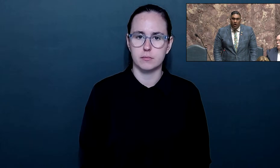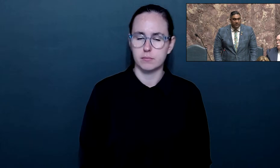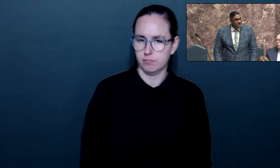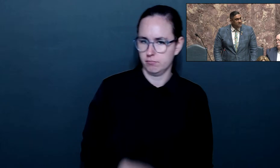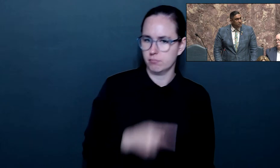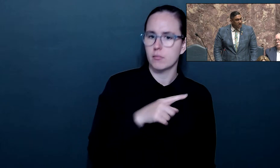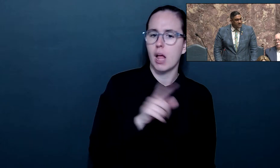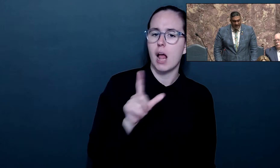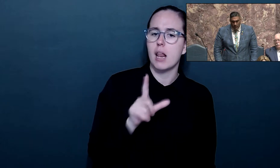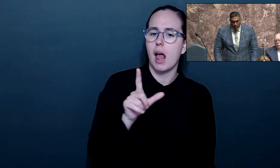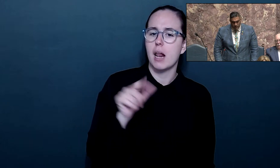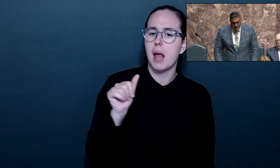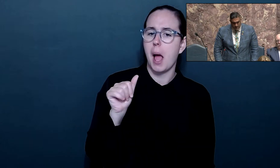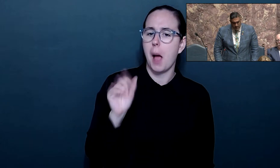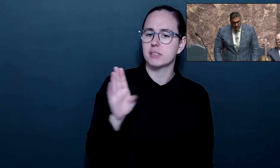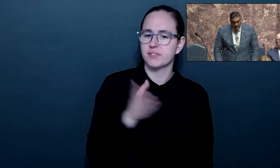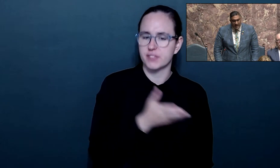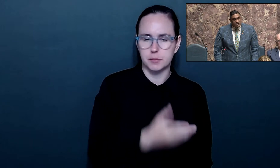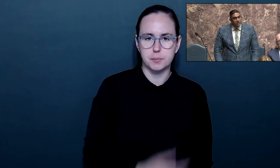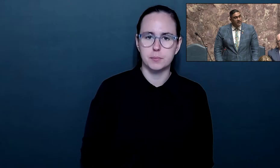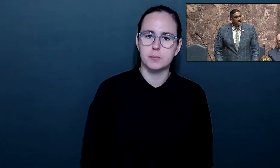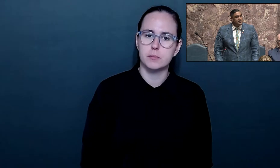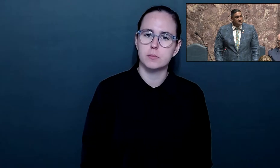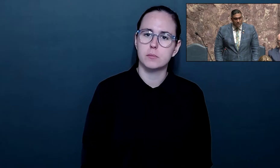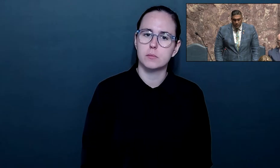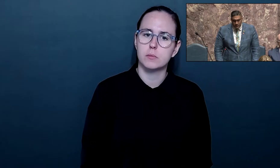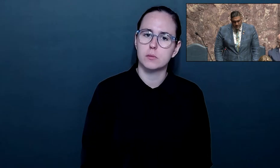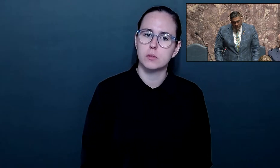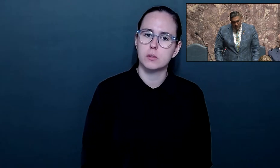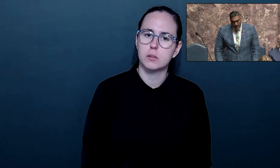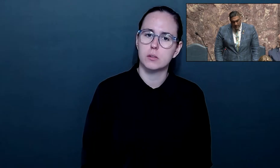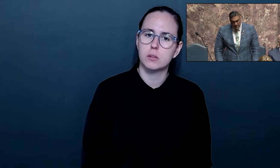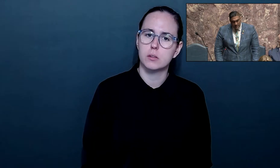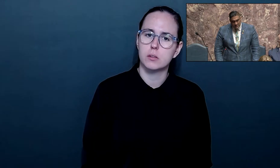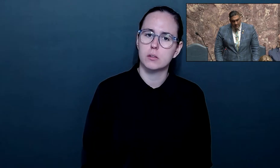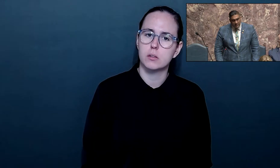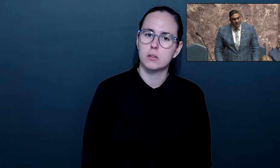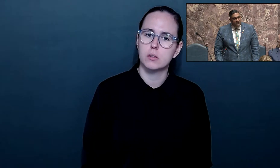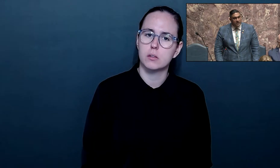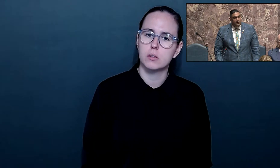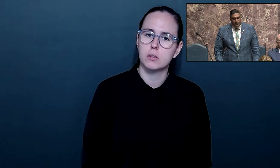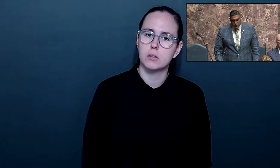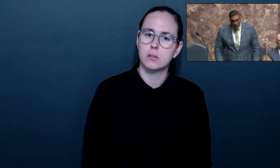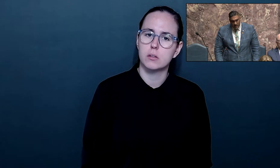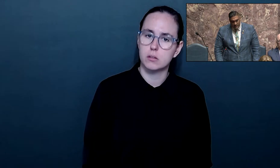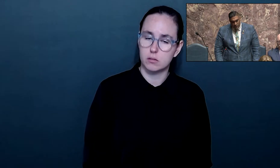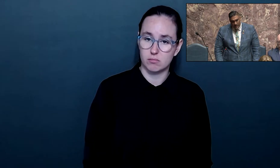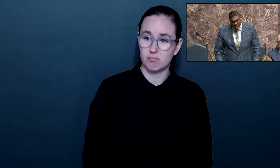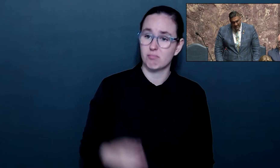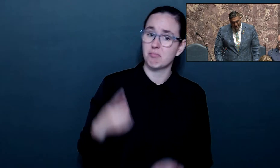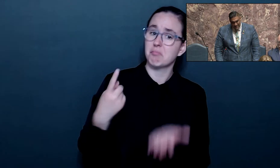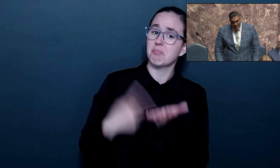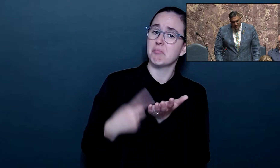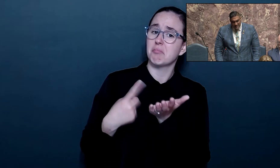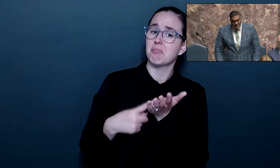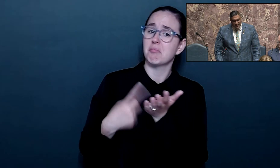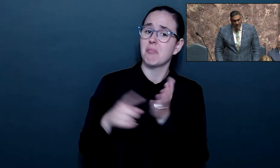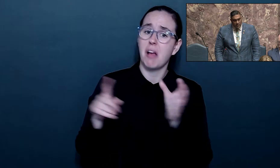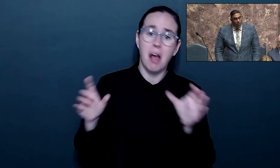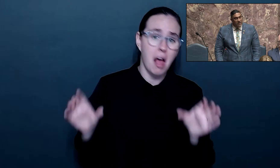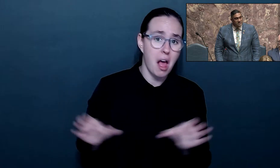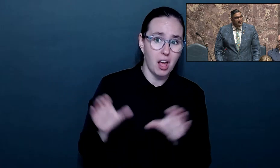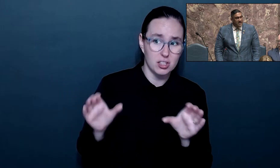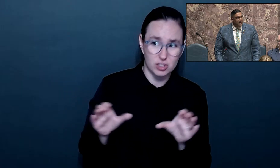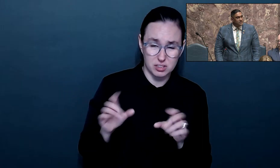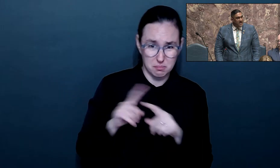in this province just get worse. Yesterday, a constituent of mine sent me a video of a drug tent that is set